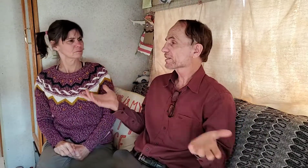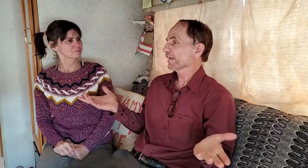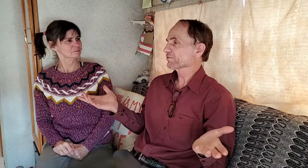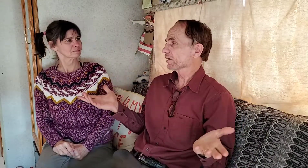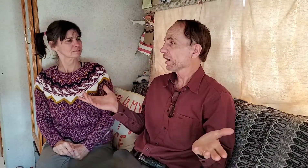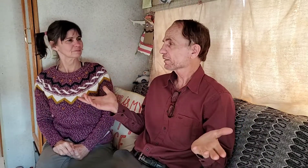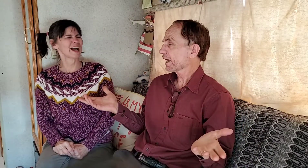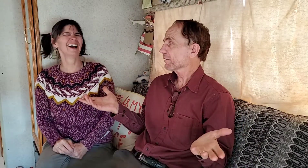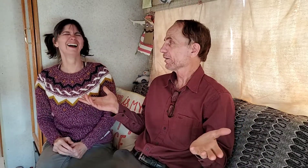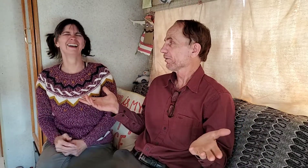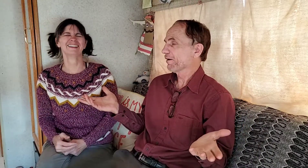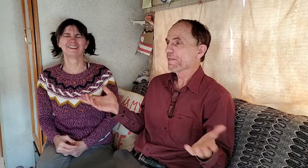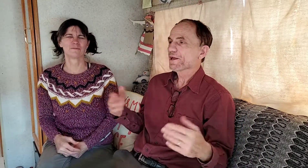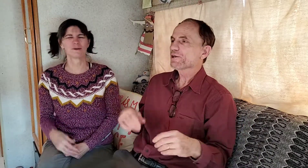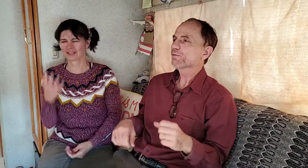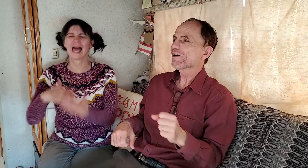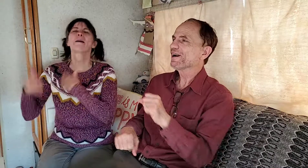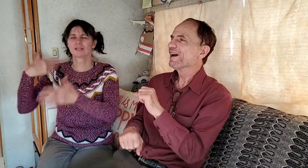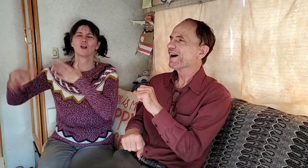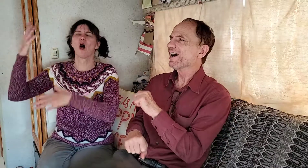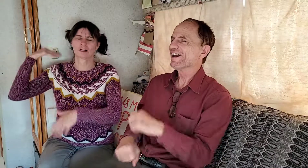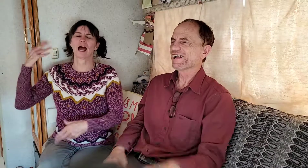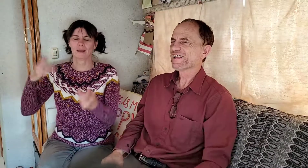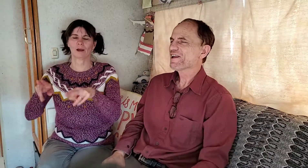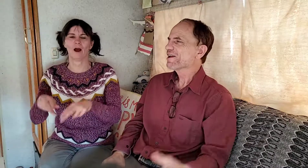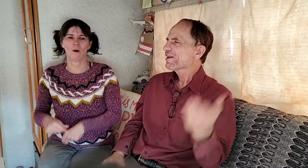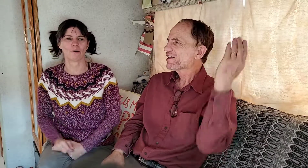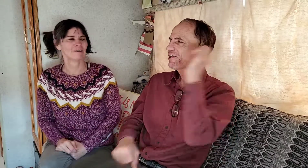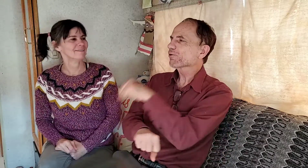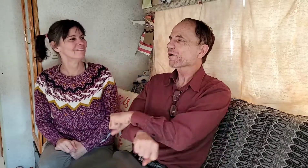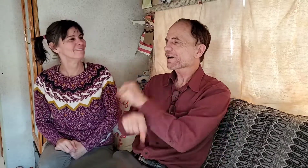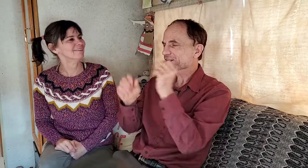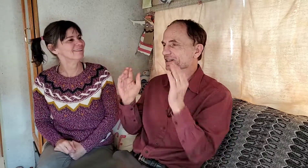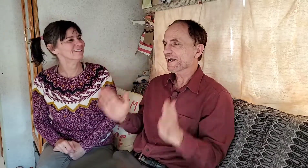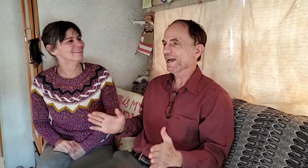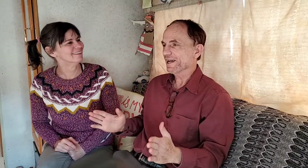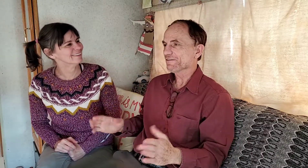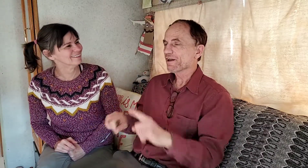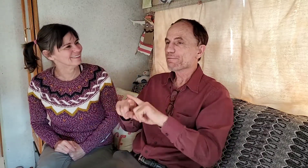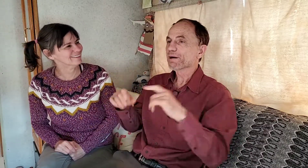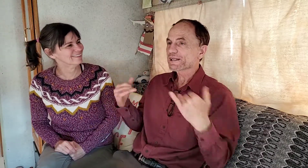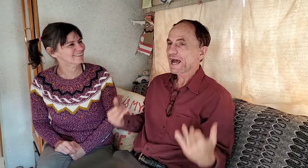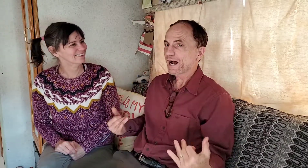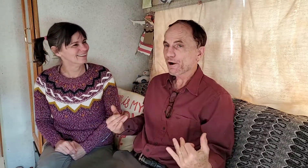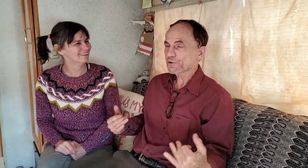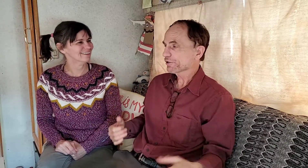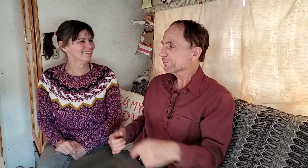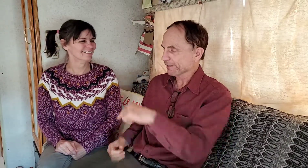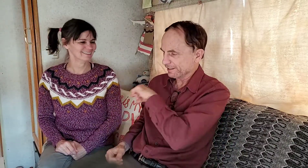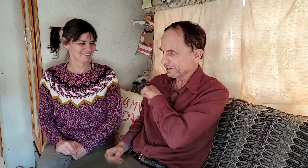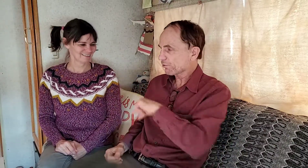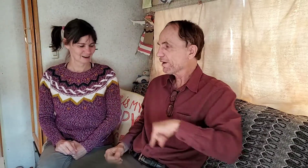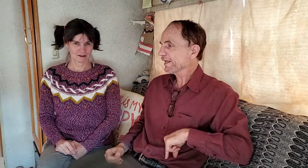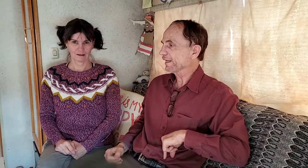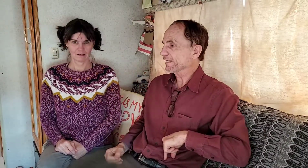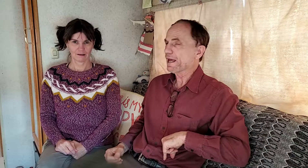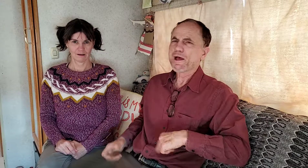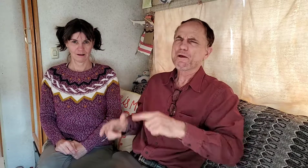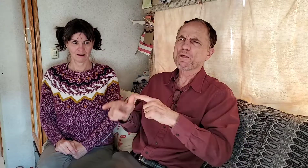slaves a long time ago. But this happens a long time ago. You were a slave, but now you can be a queen. Huh? That